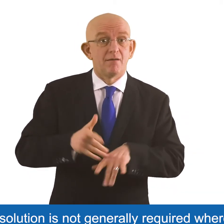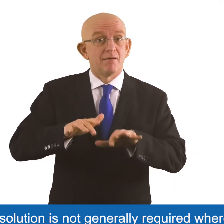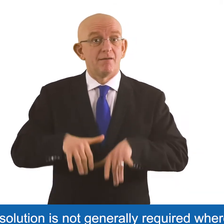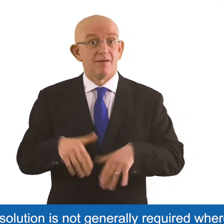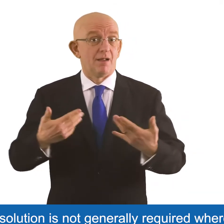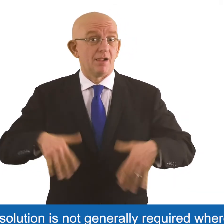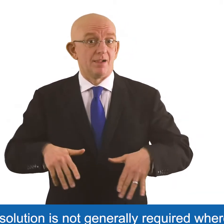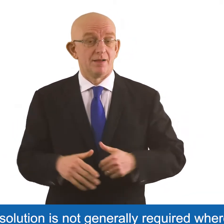costs.